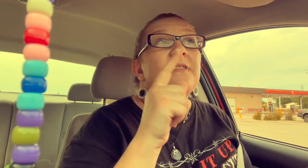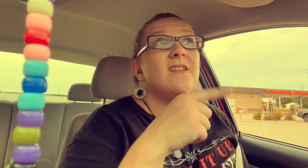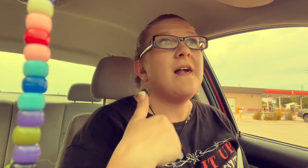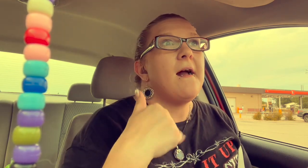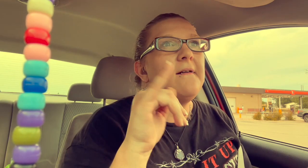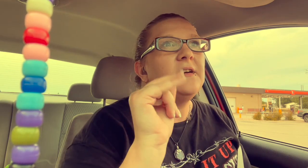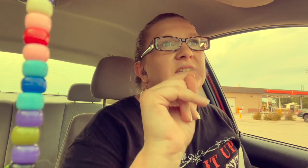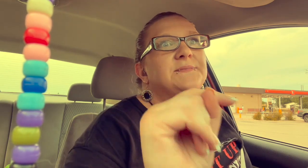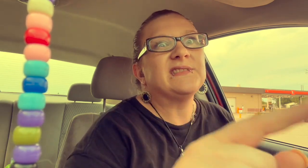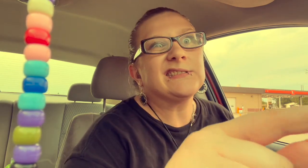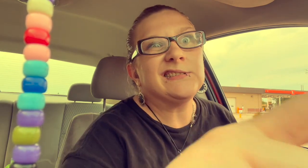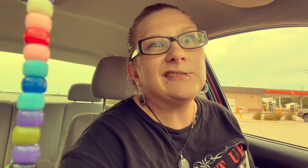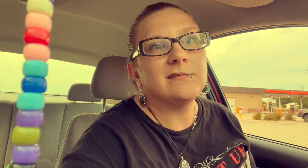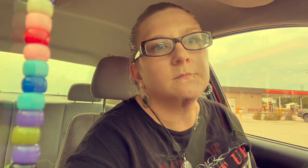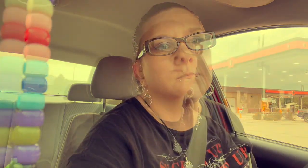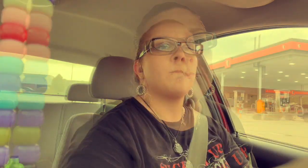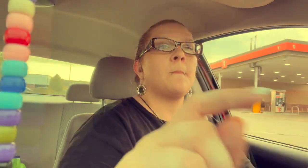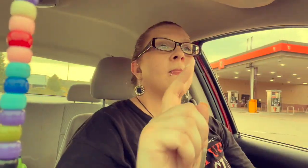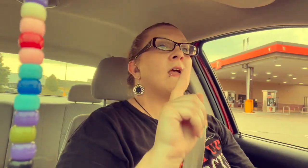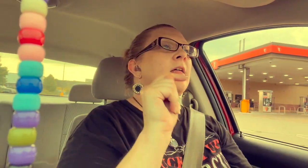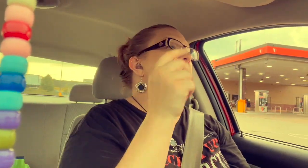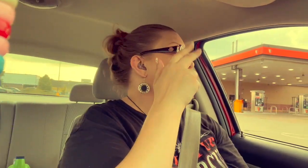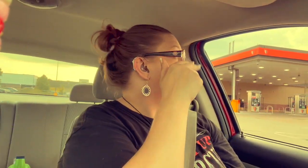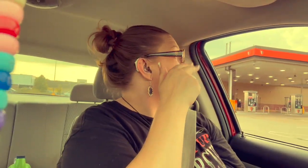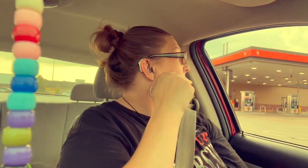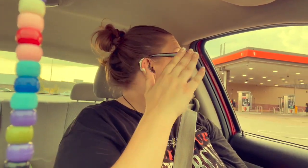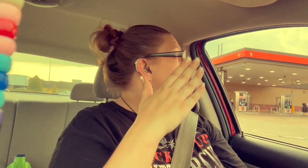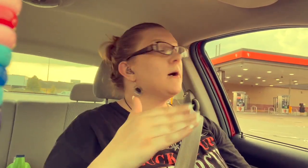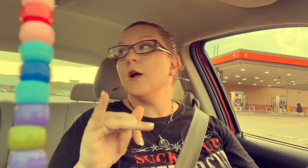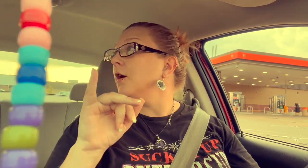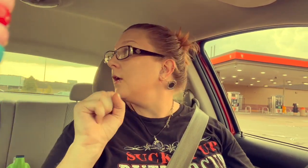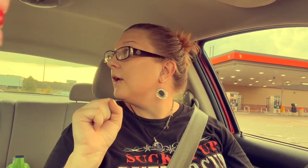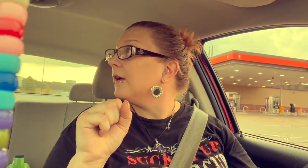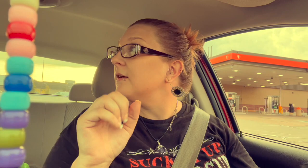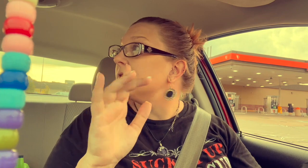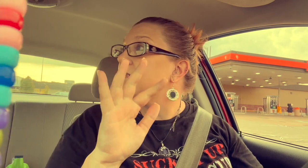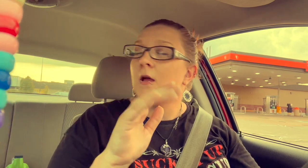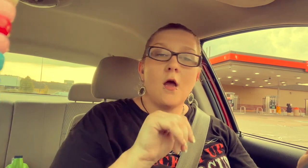Hopefully they have it. The funny part is